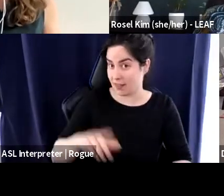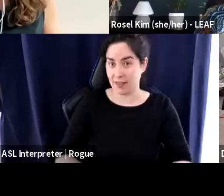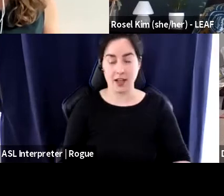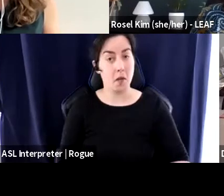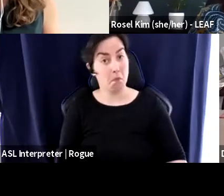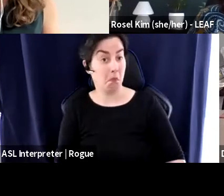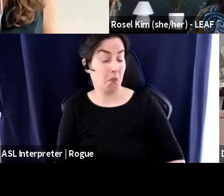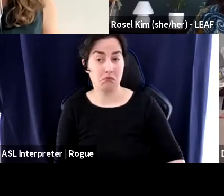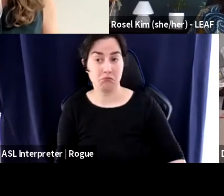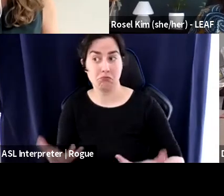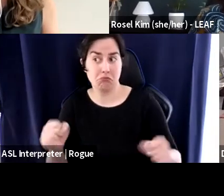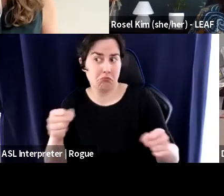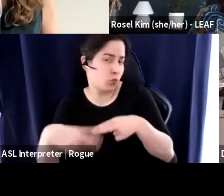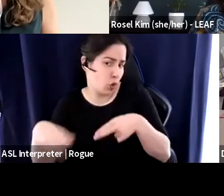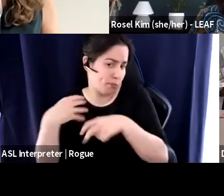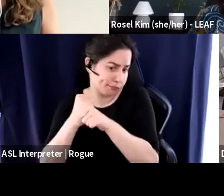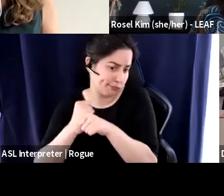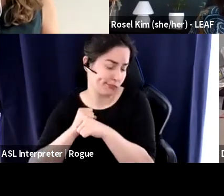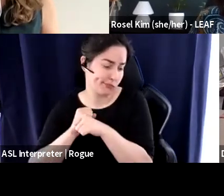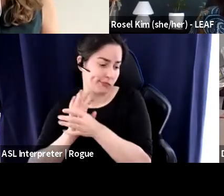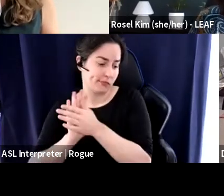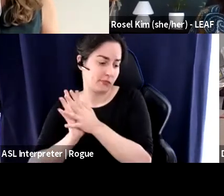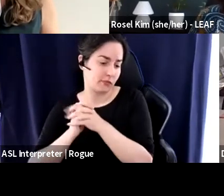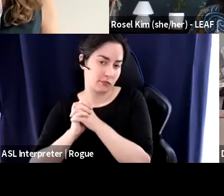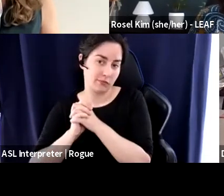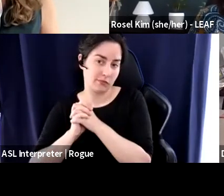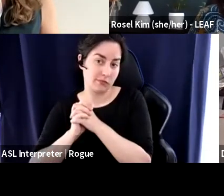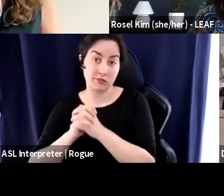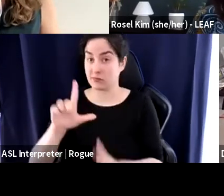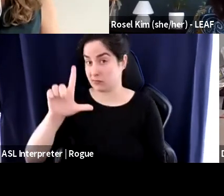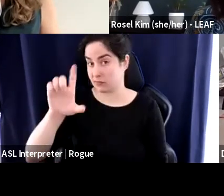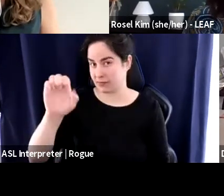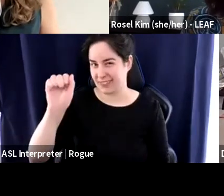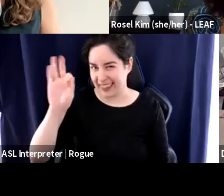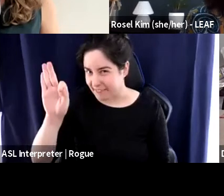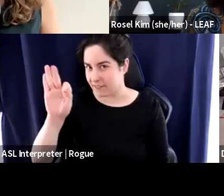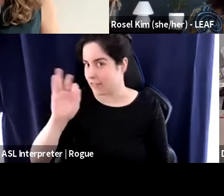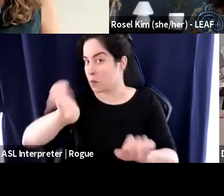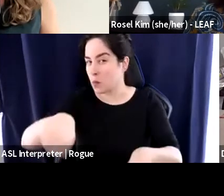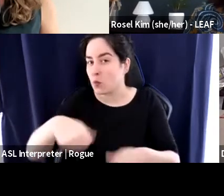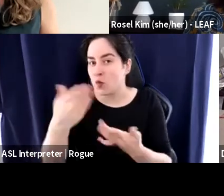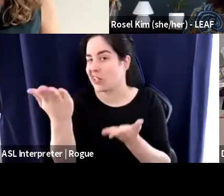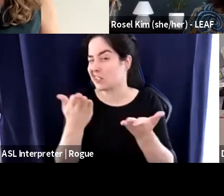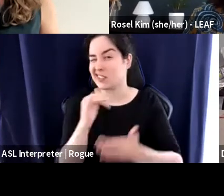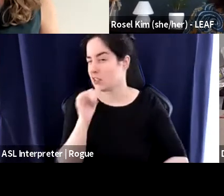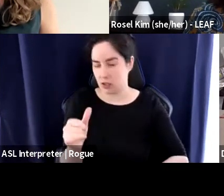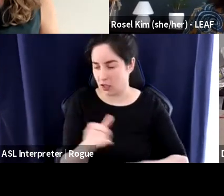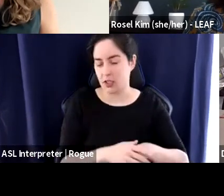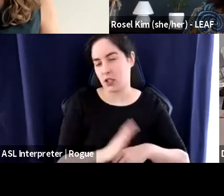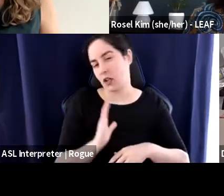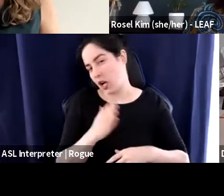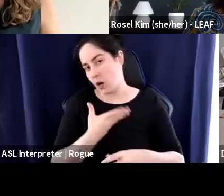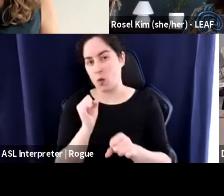Yeah, just quickly, I also just want to say that LEAF is not a service provider. So our work